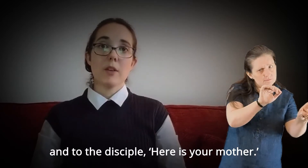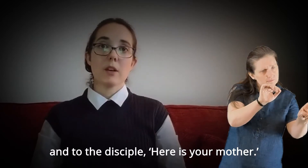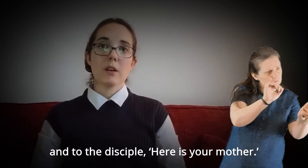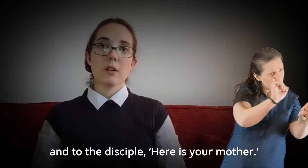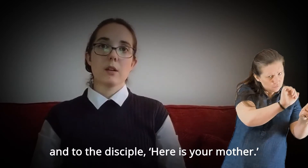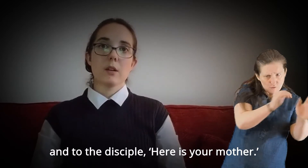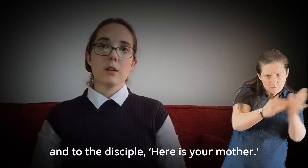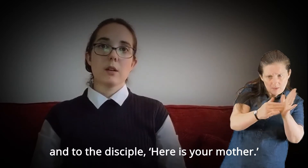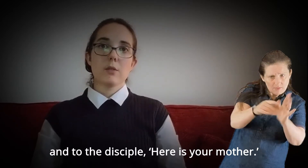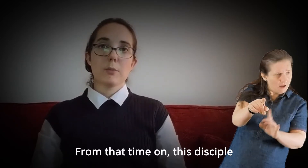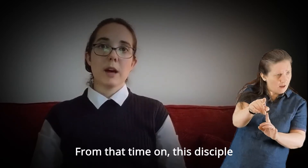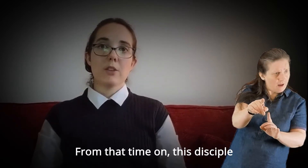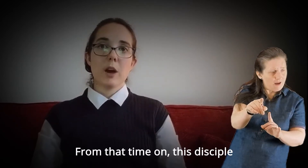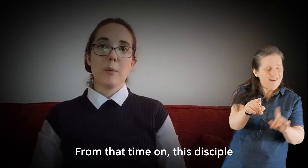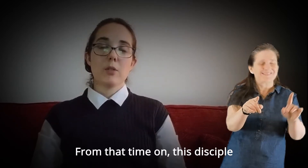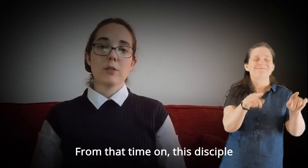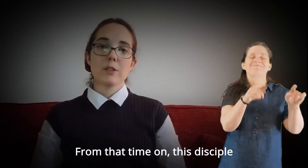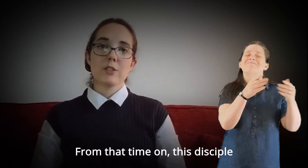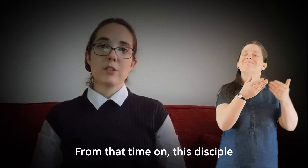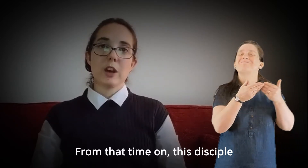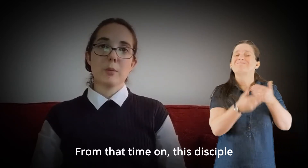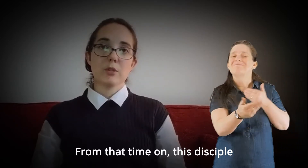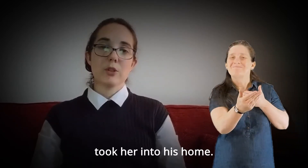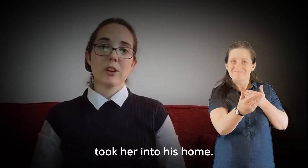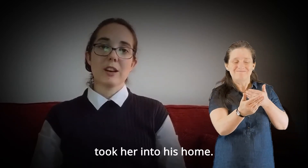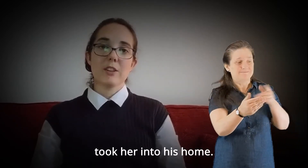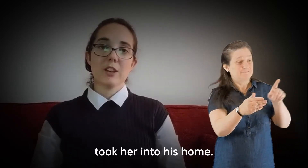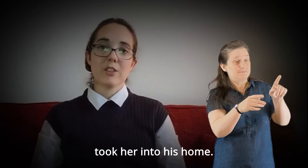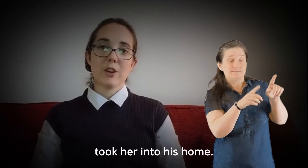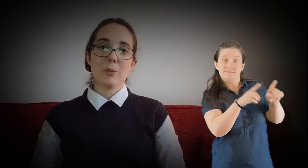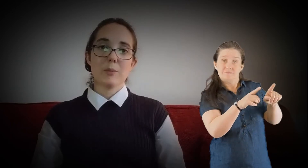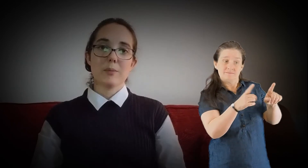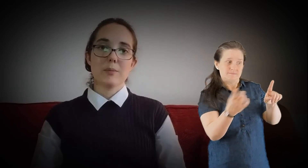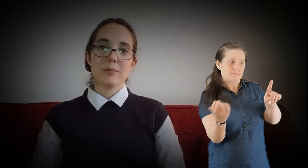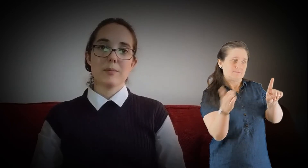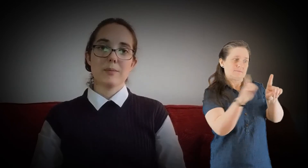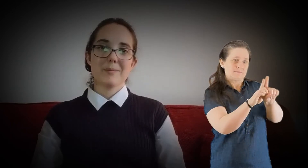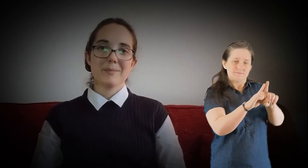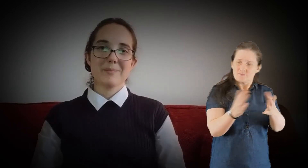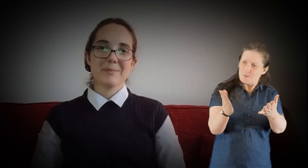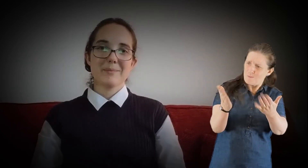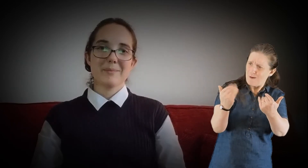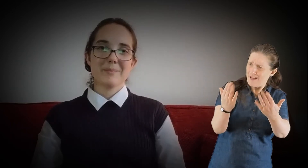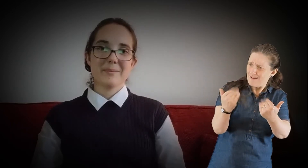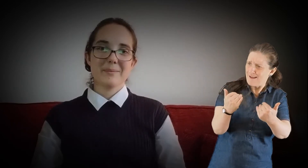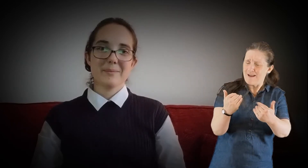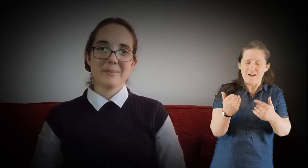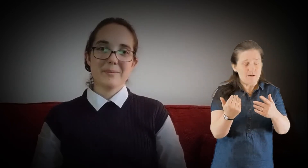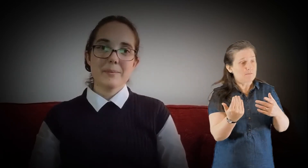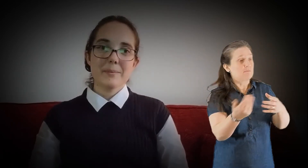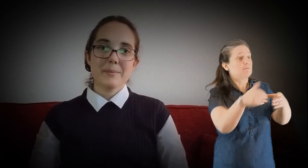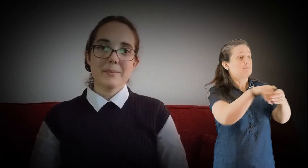is your mother." From that time on, this disciple took her into his home.